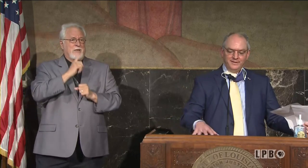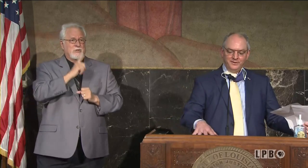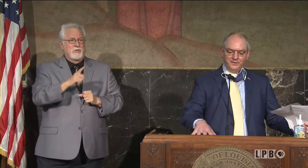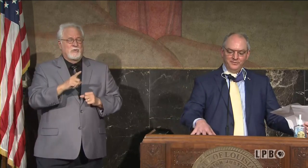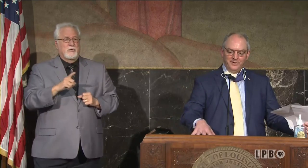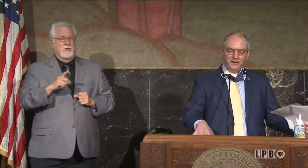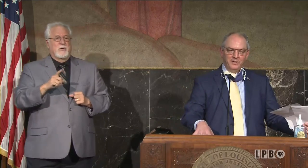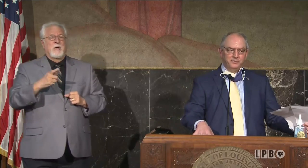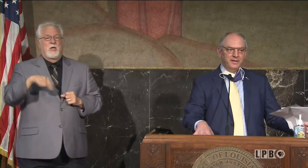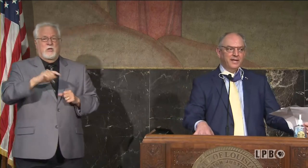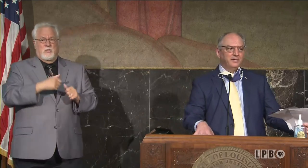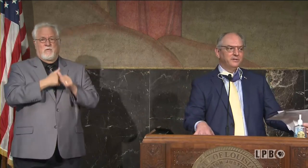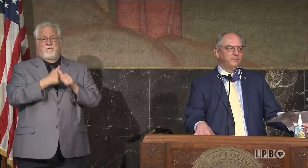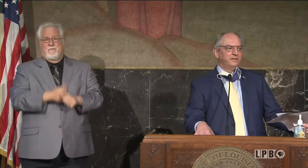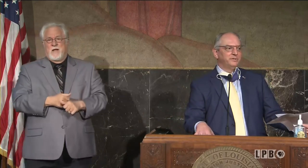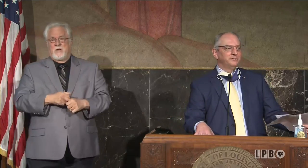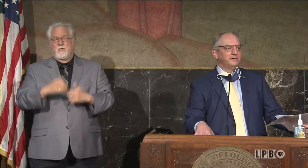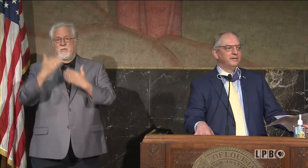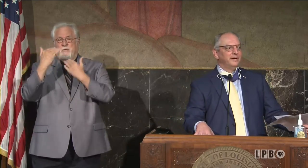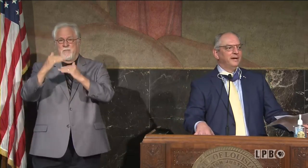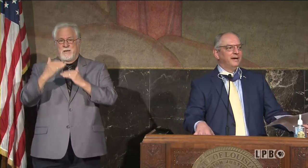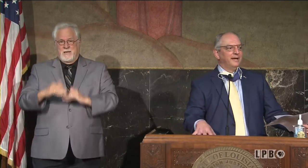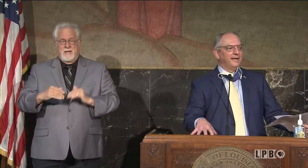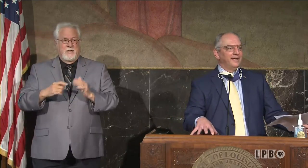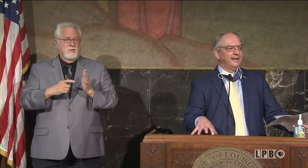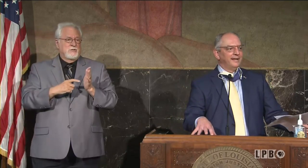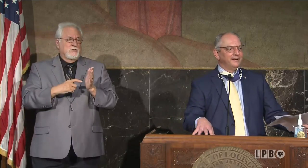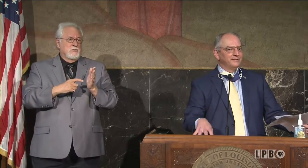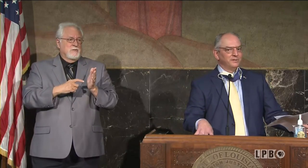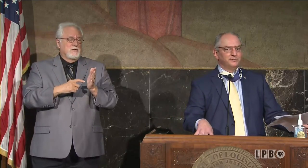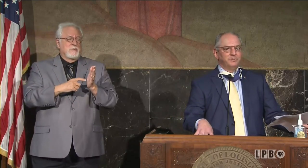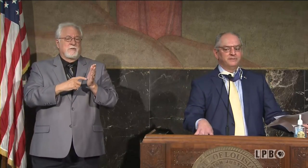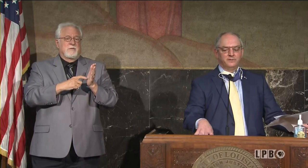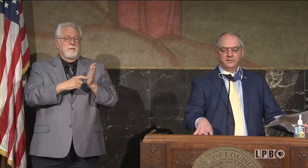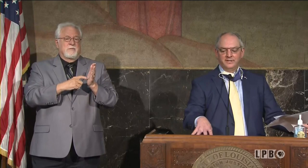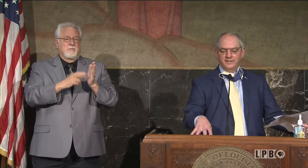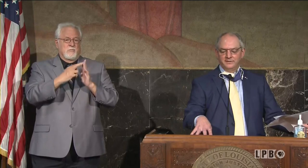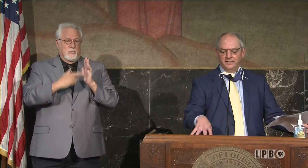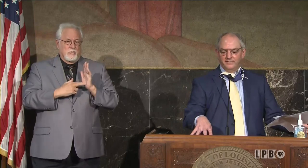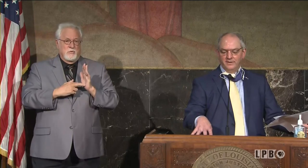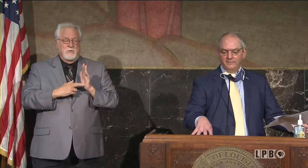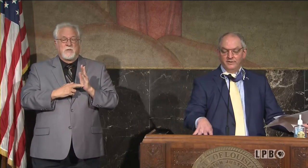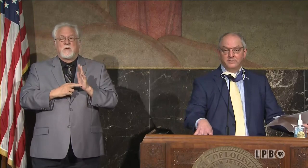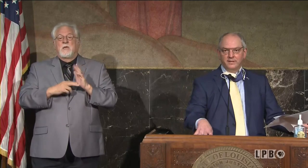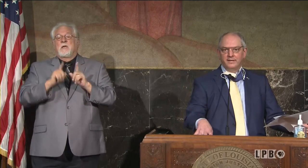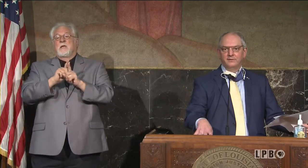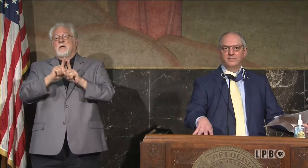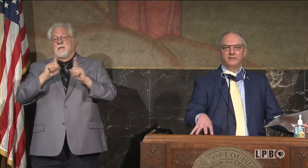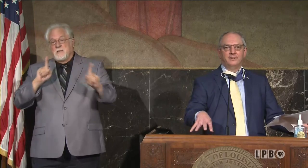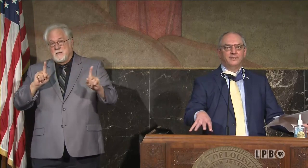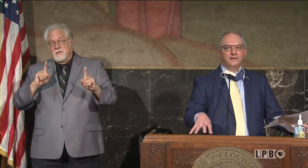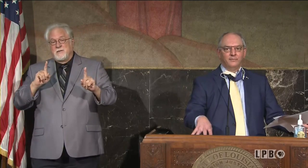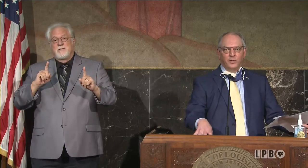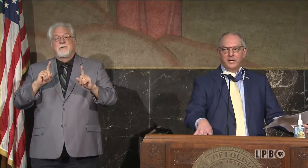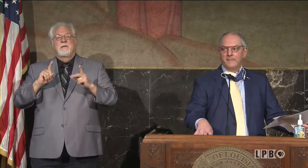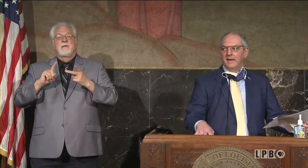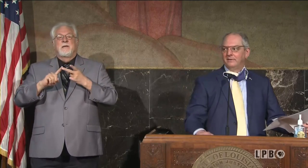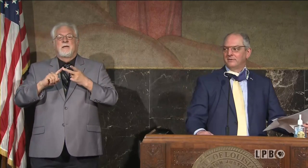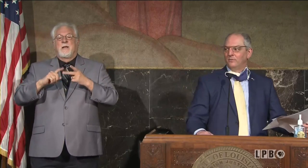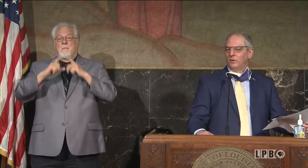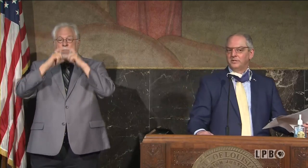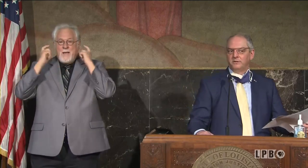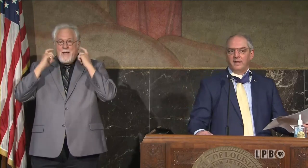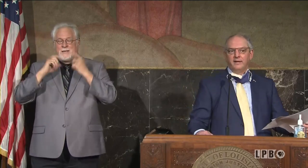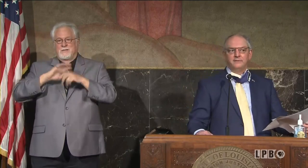that you follow these mitigation measures and be socially distant, physically distant, wear your